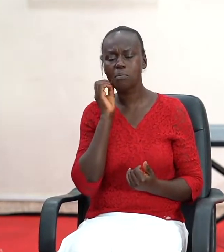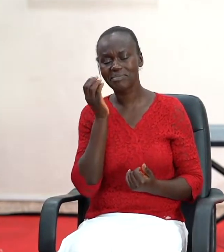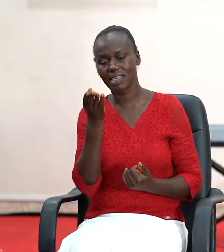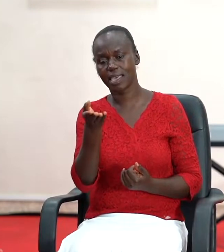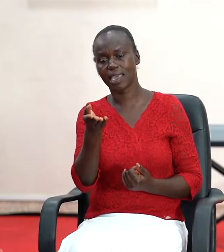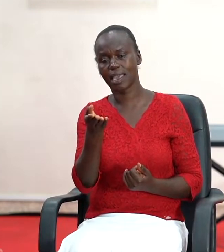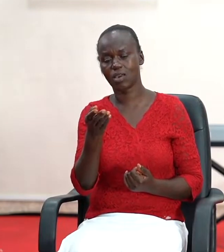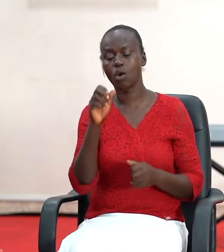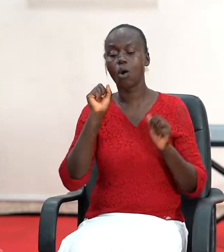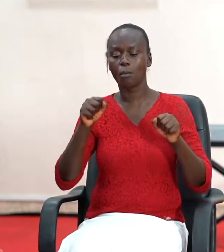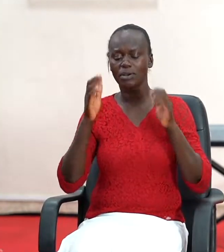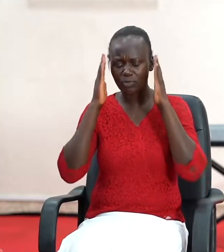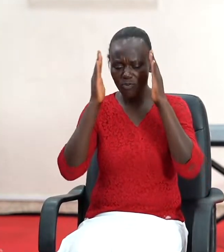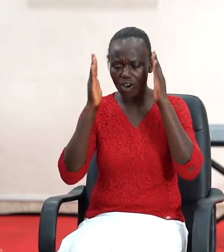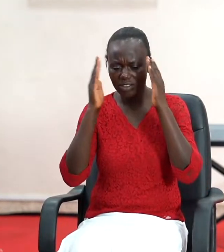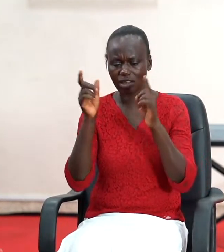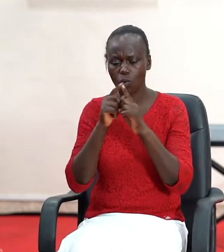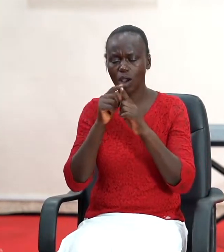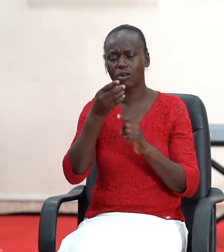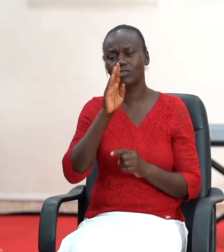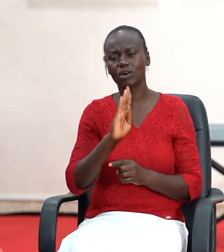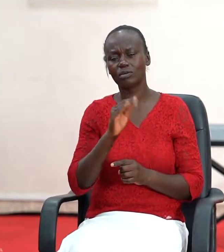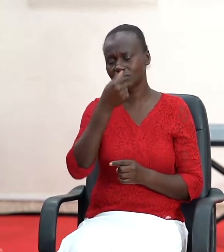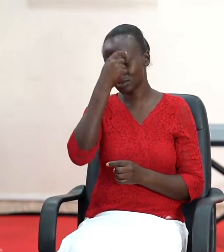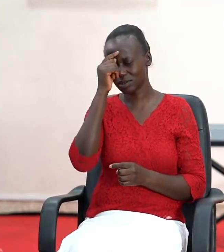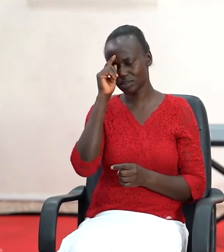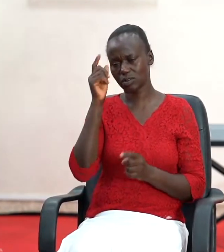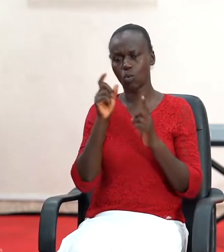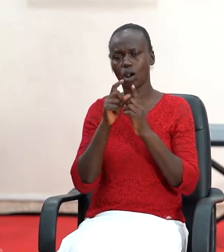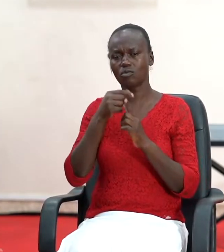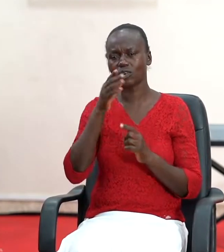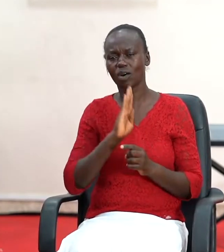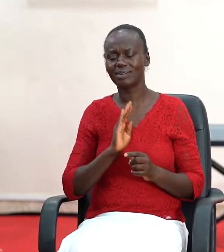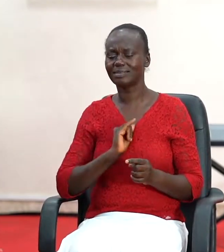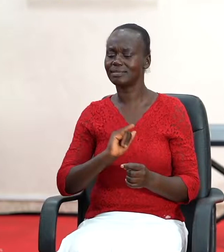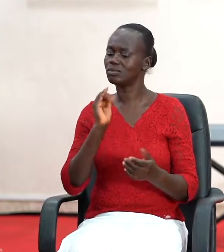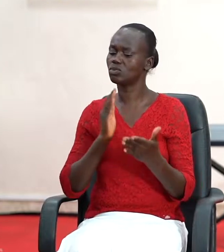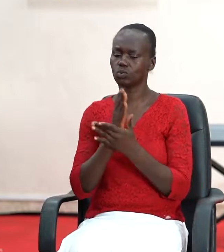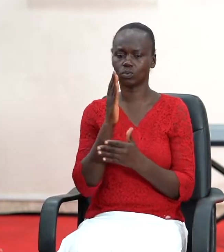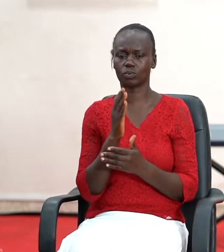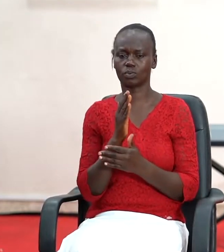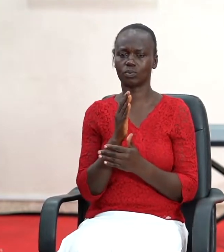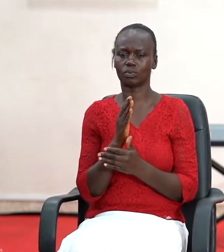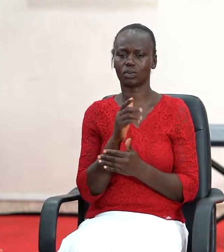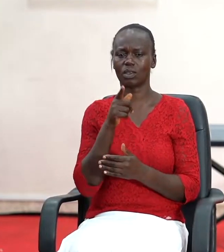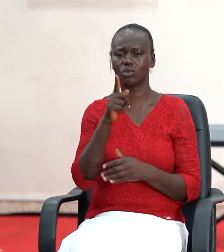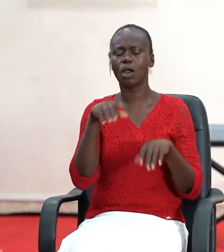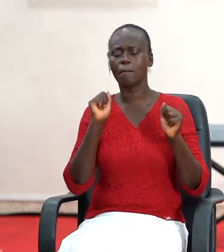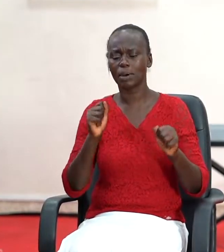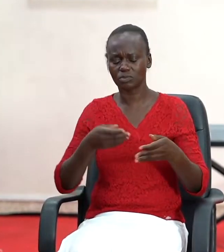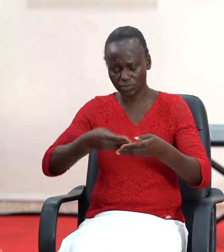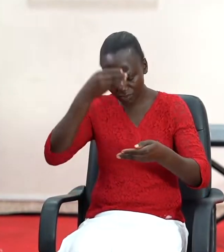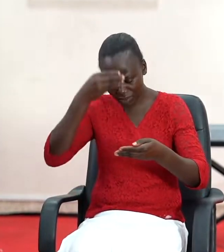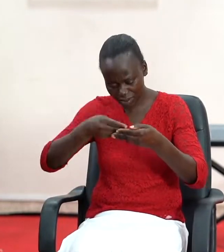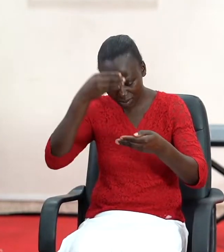ukiwa hapo home, unaweza focus kwa word ya God. Because word ya God ndio true. Amen? Unaweza study word ya God.